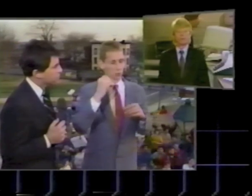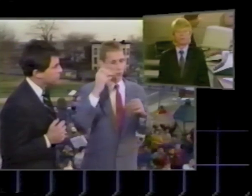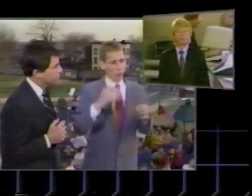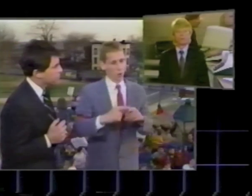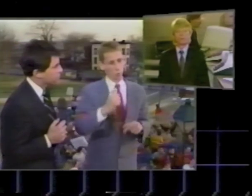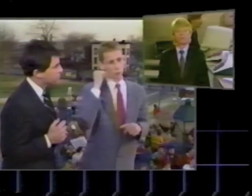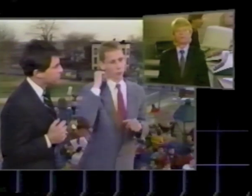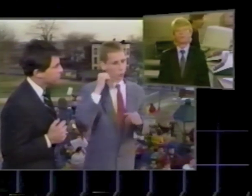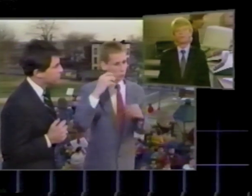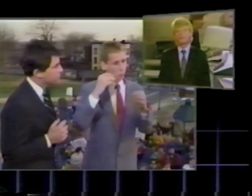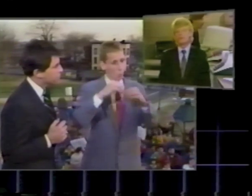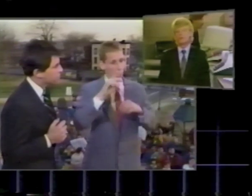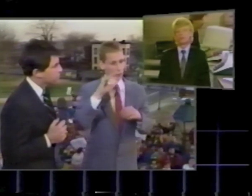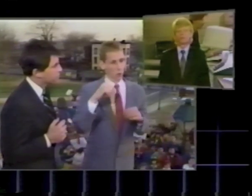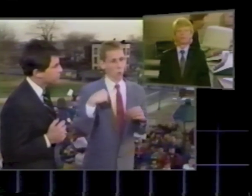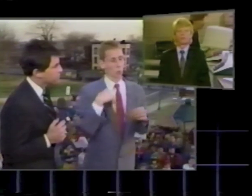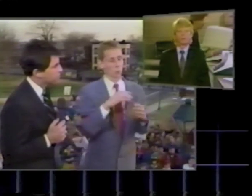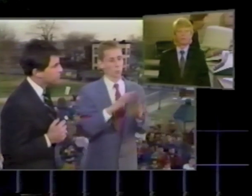protest.